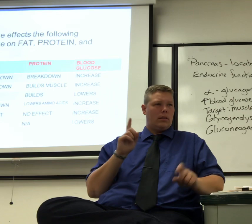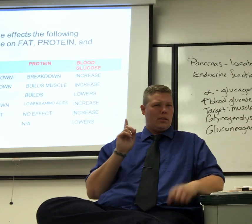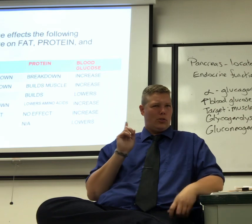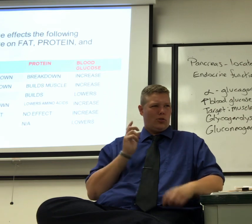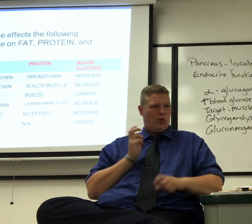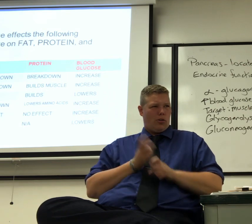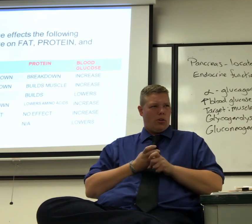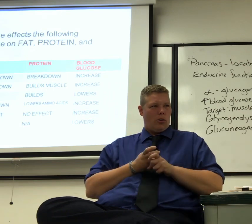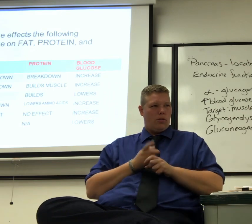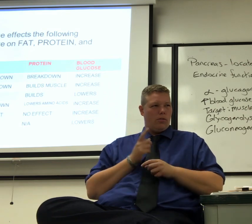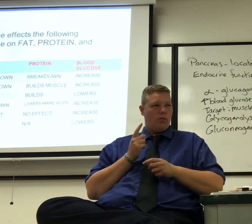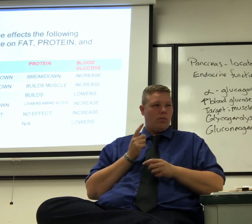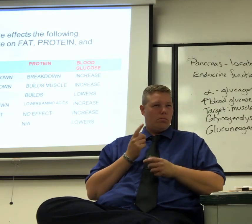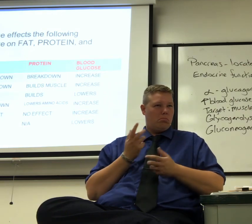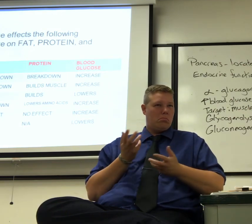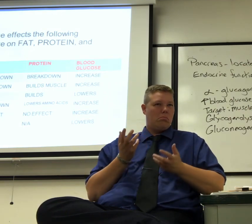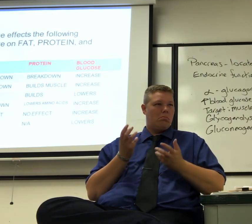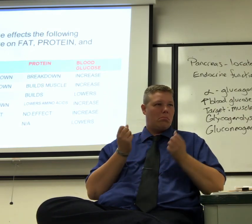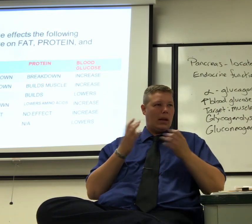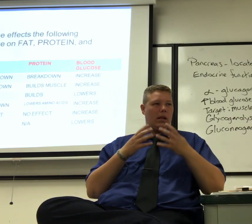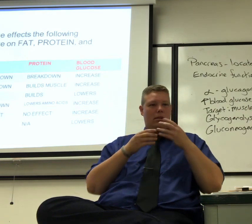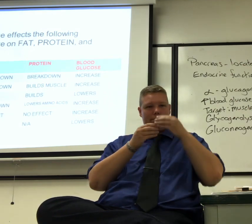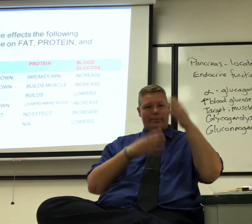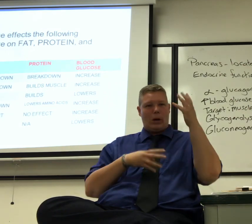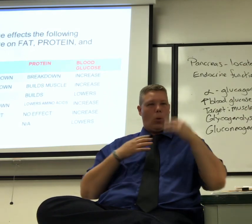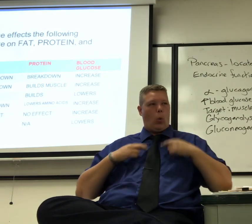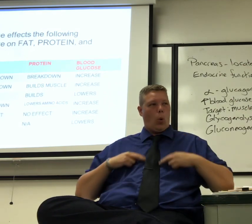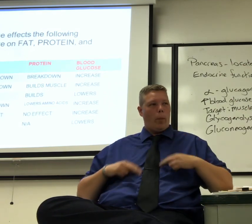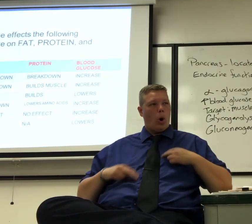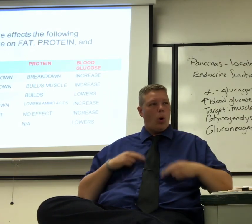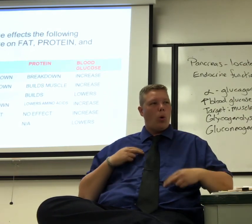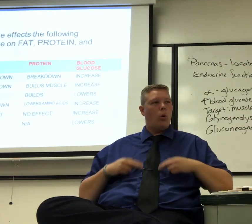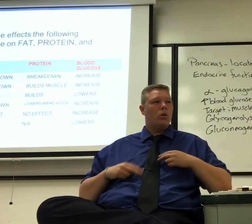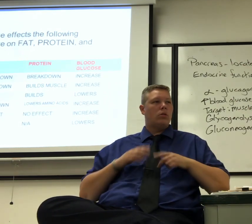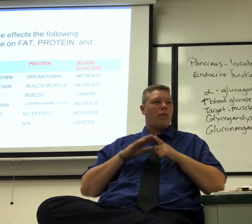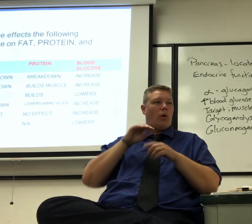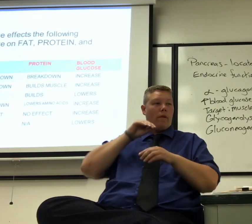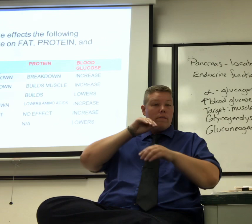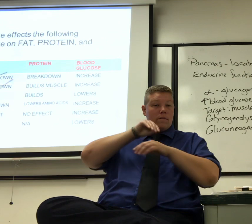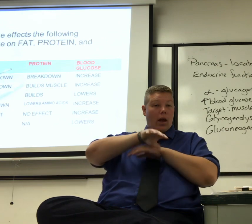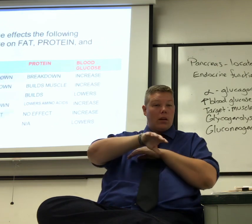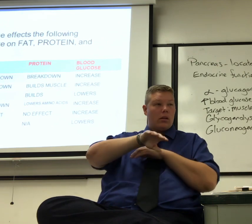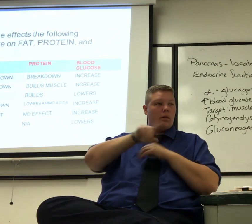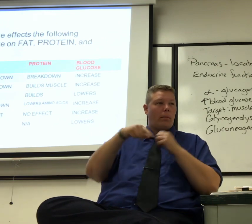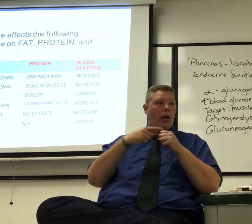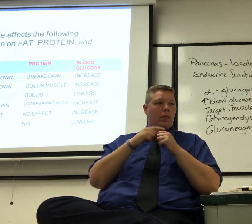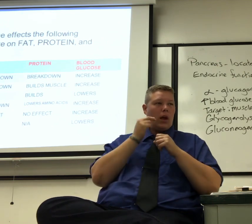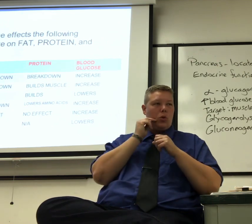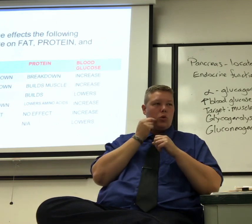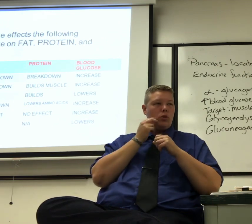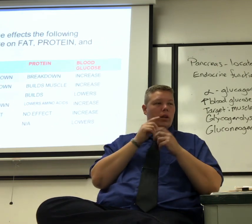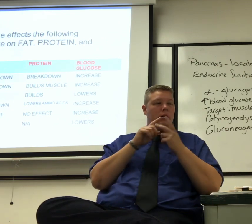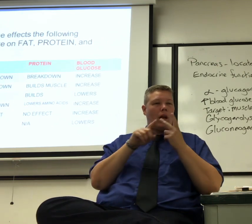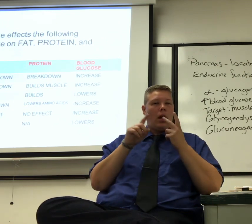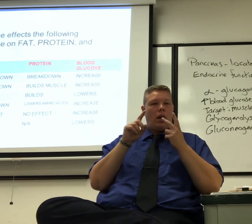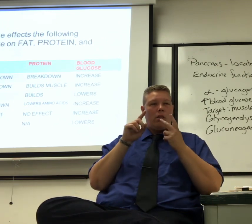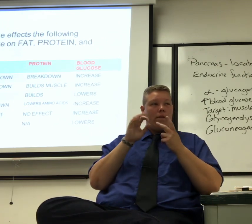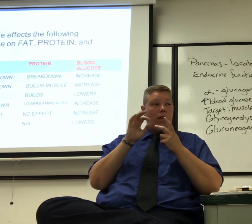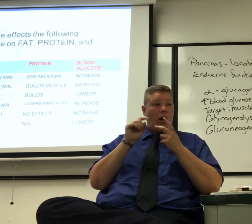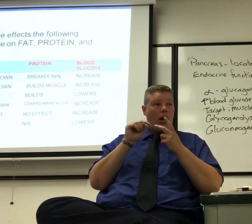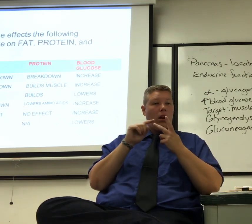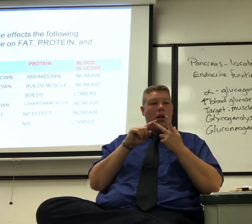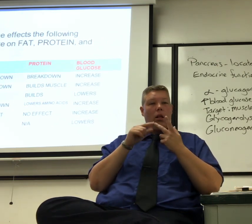here, I was like, I used to ask this question. I'm like, hey, this is kind of hard. All these